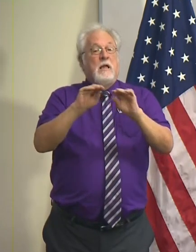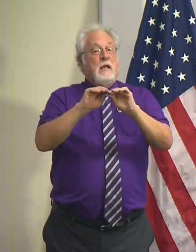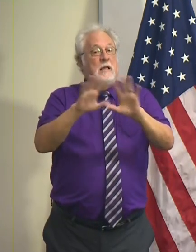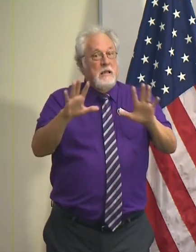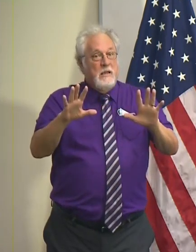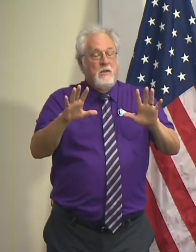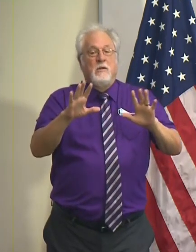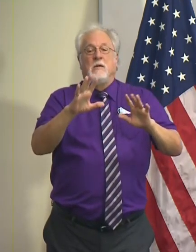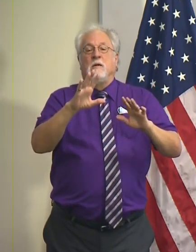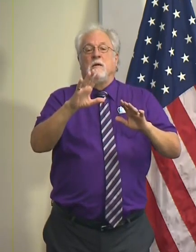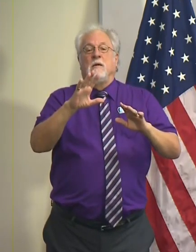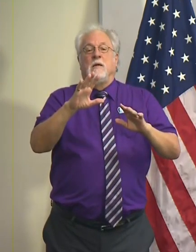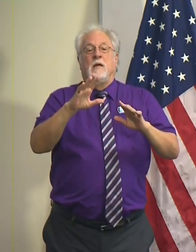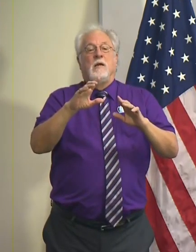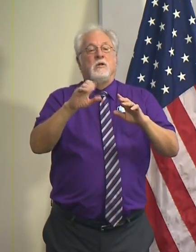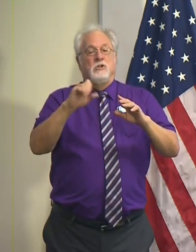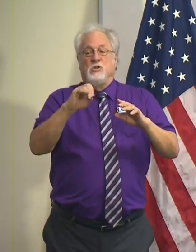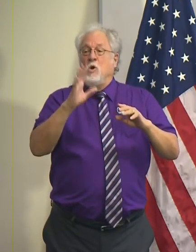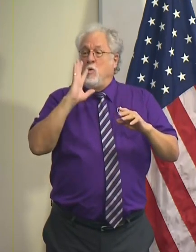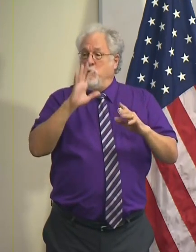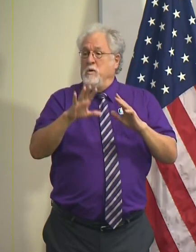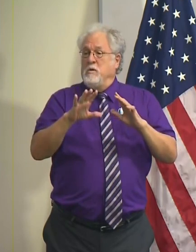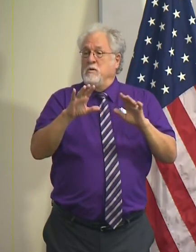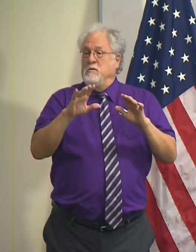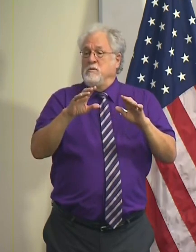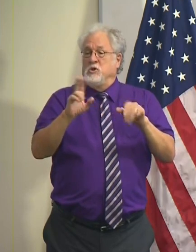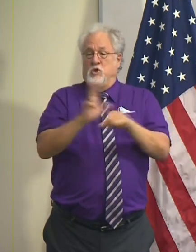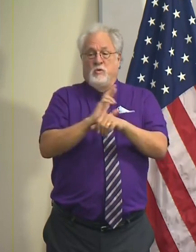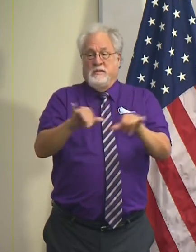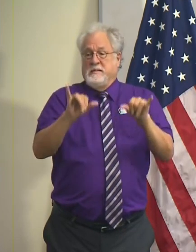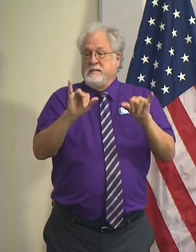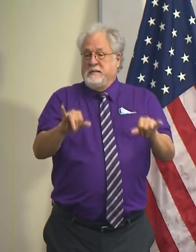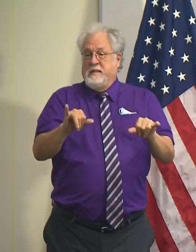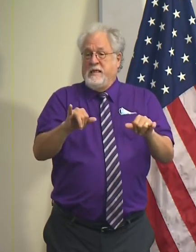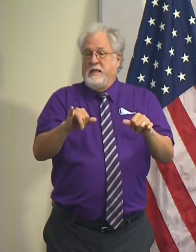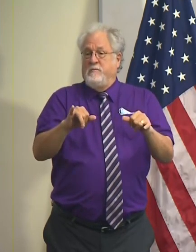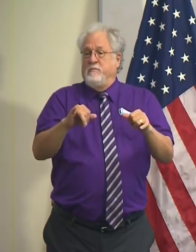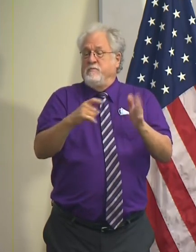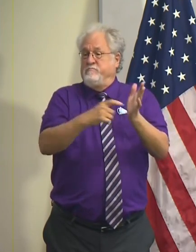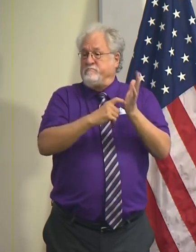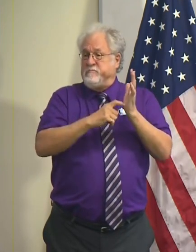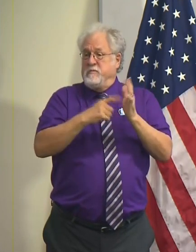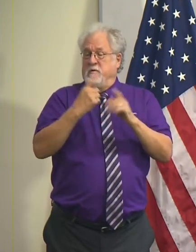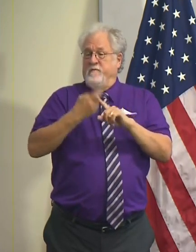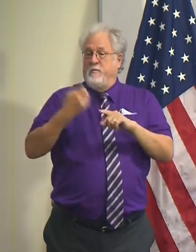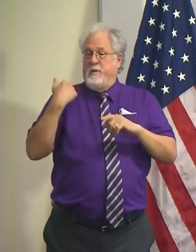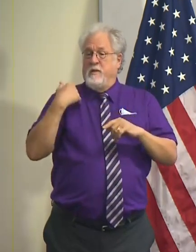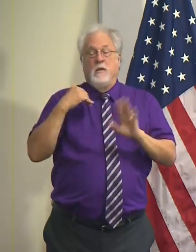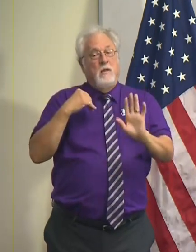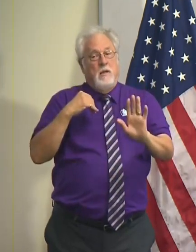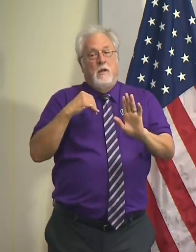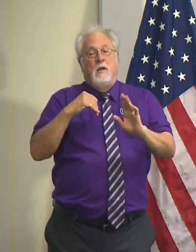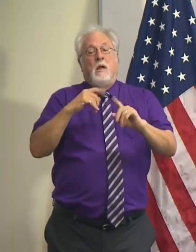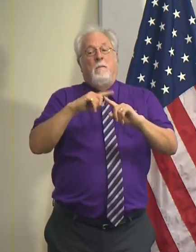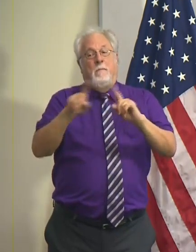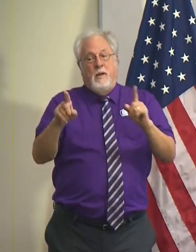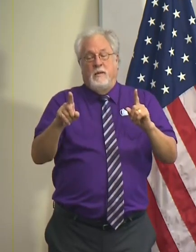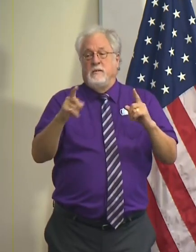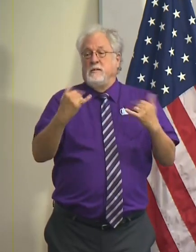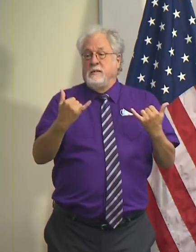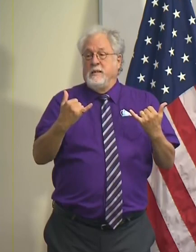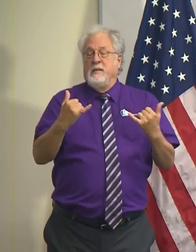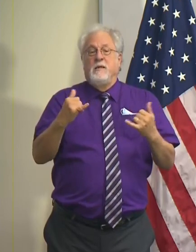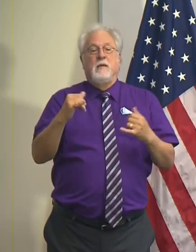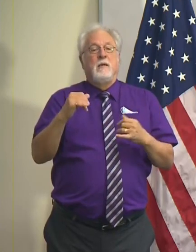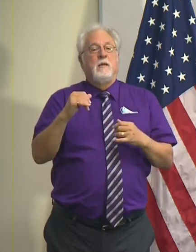transparent, and so we're going to apply the same criteria as we have in the past. And the caveat that I will share with you today